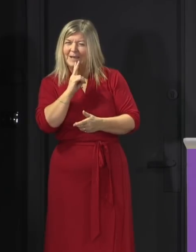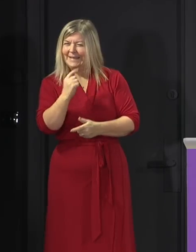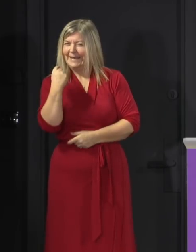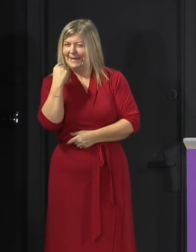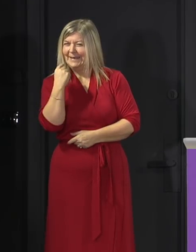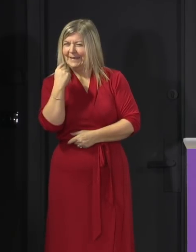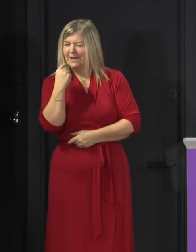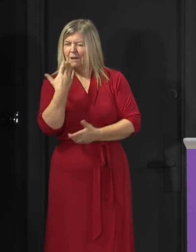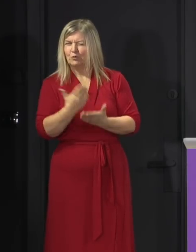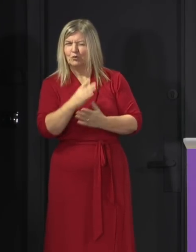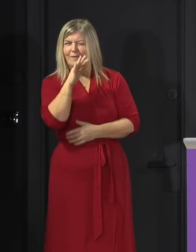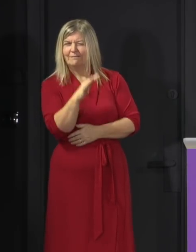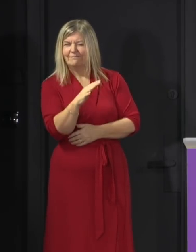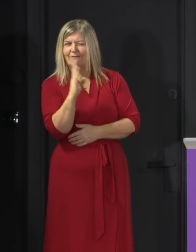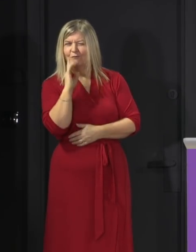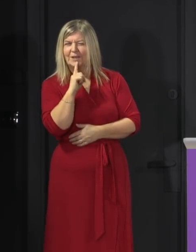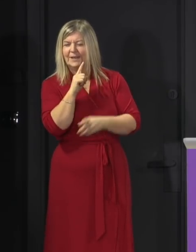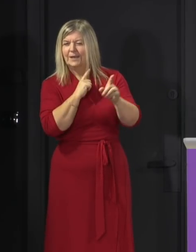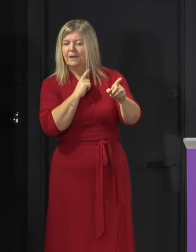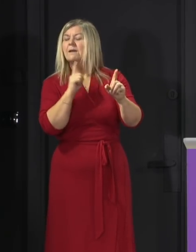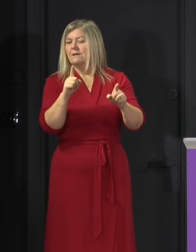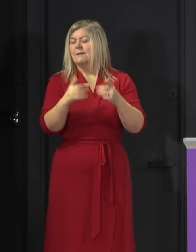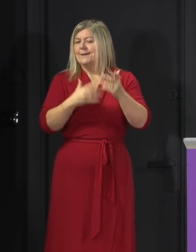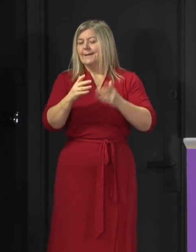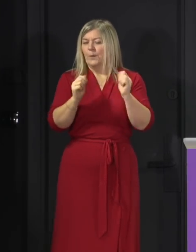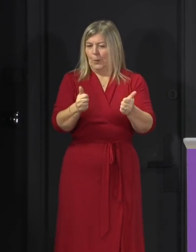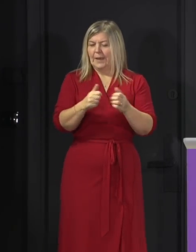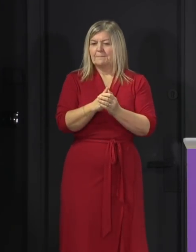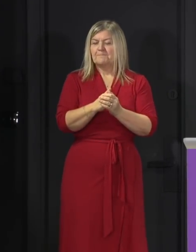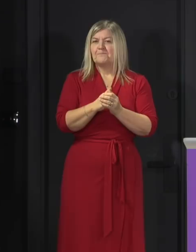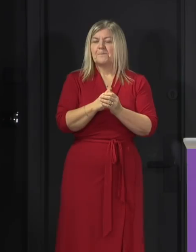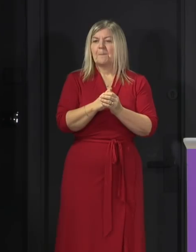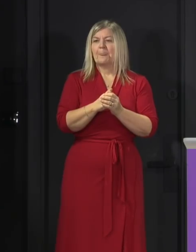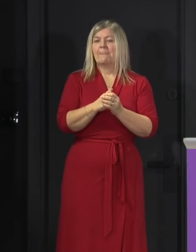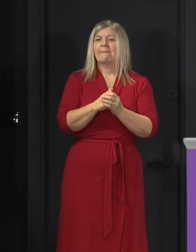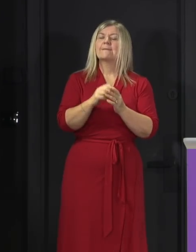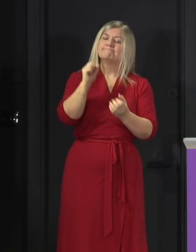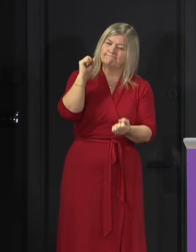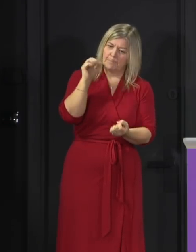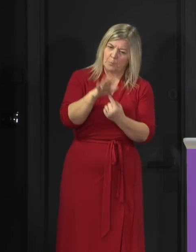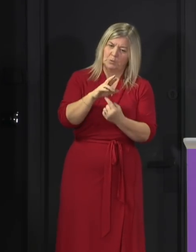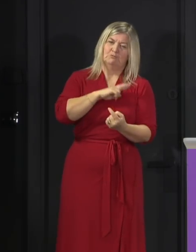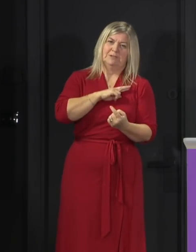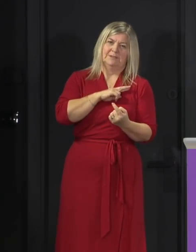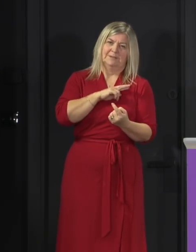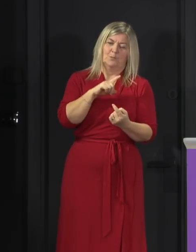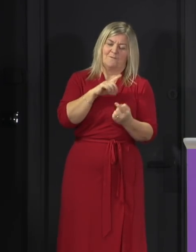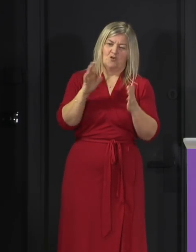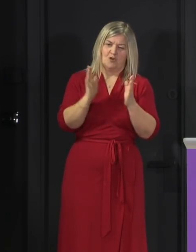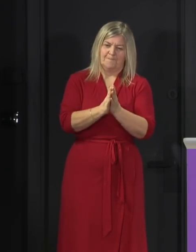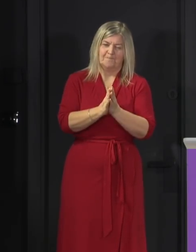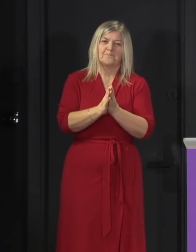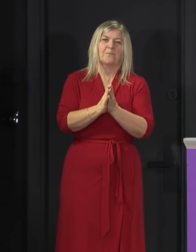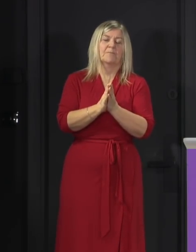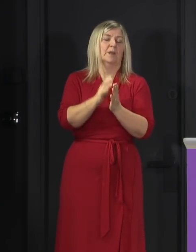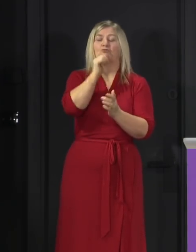I don't think you were on the call on Friday. There are some very important reasons why it is